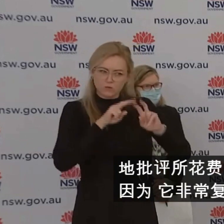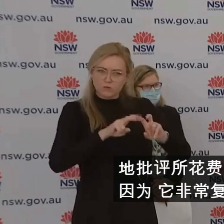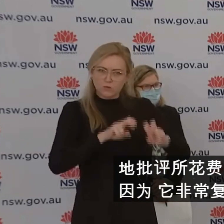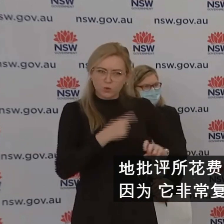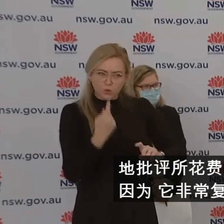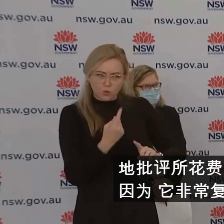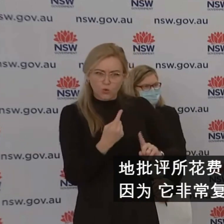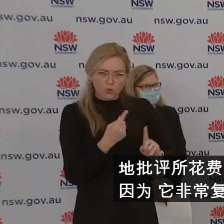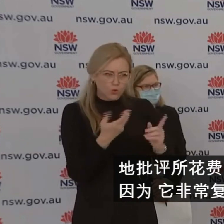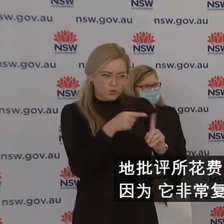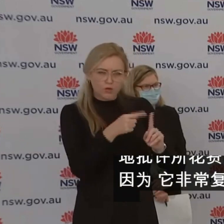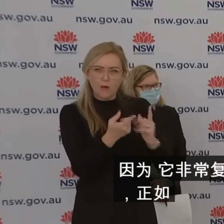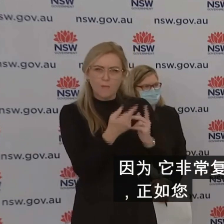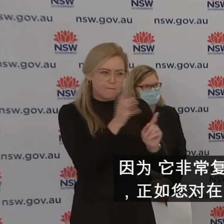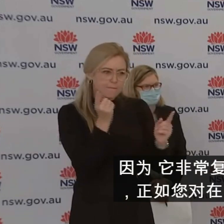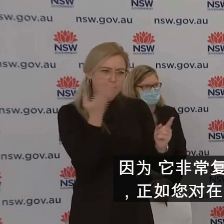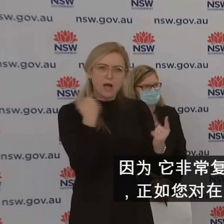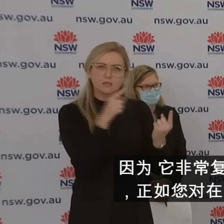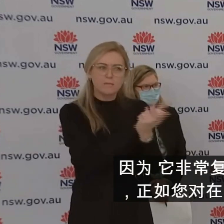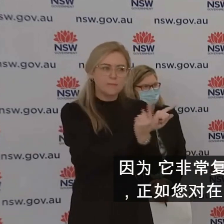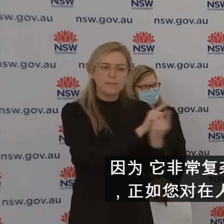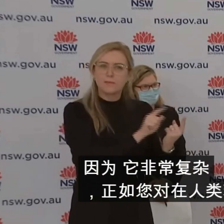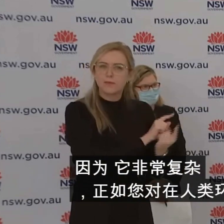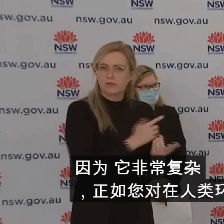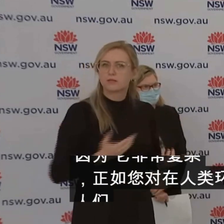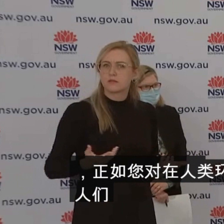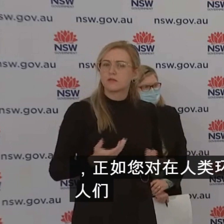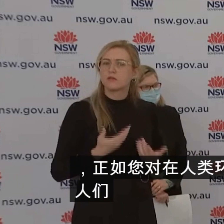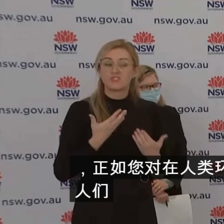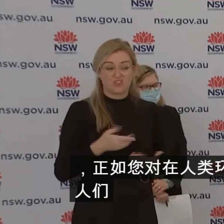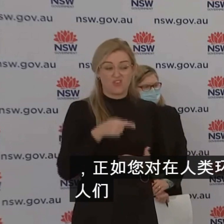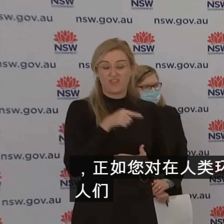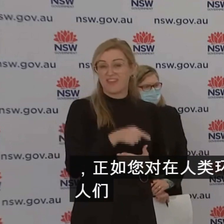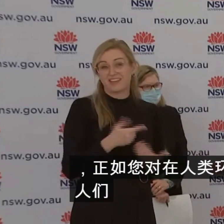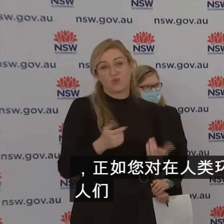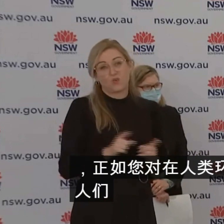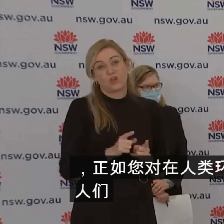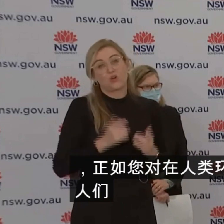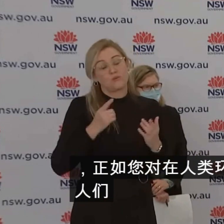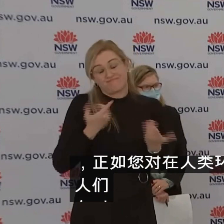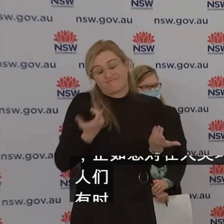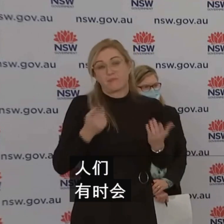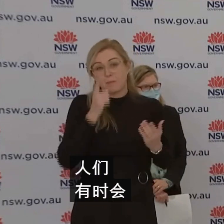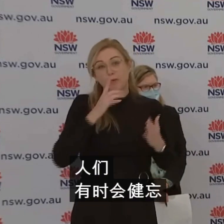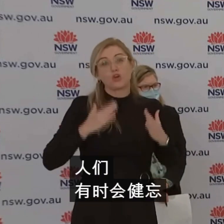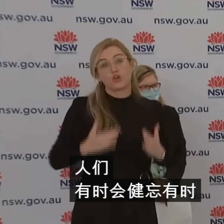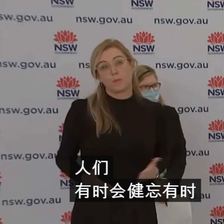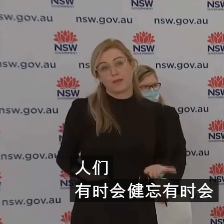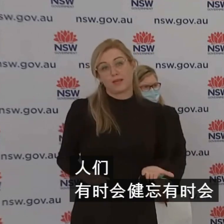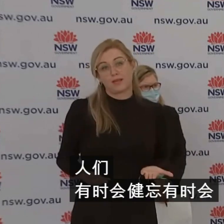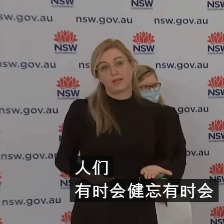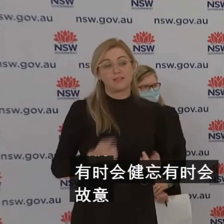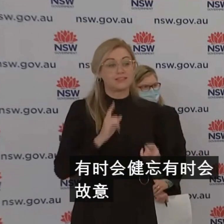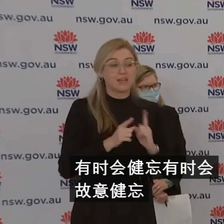it's quite complex. And as you'd expect with any system that operates in a human environment, people sometimes are